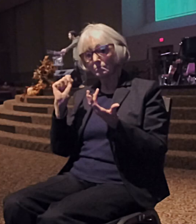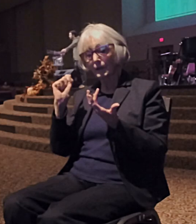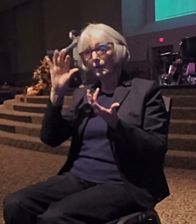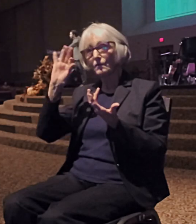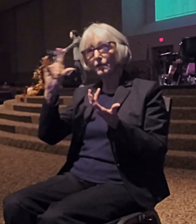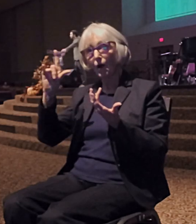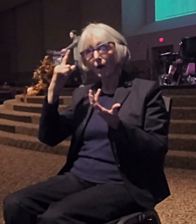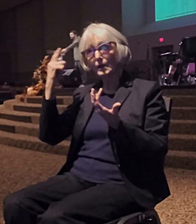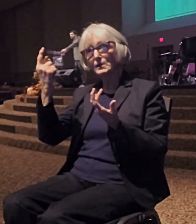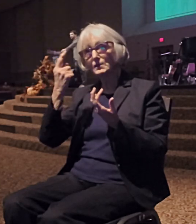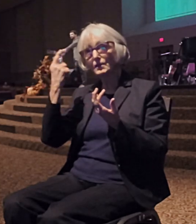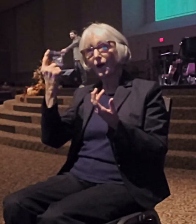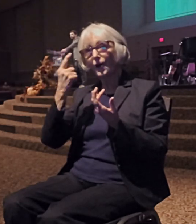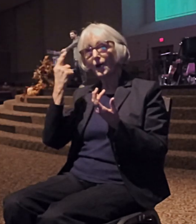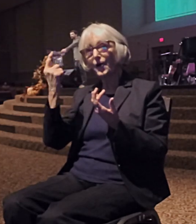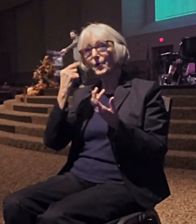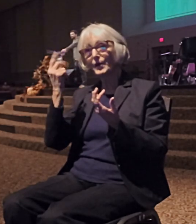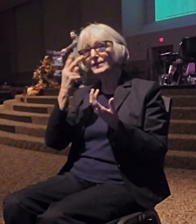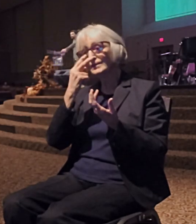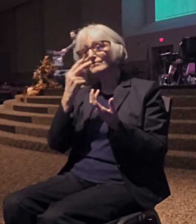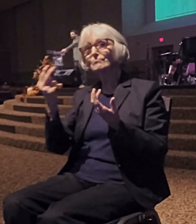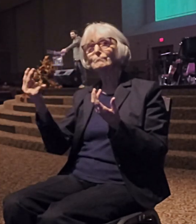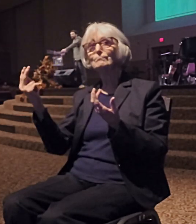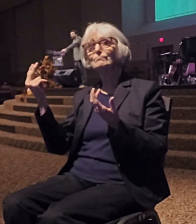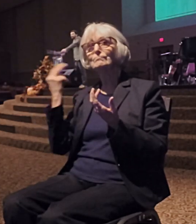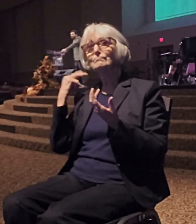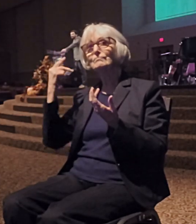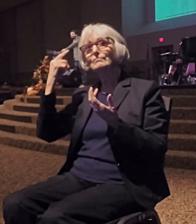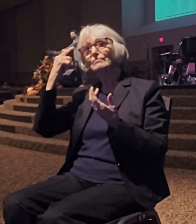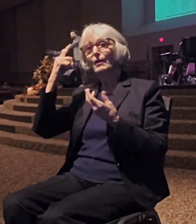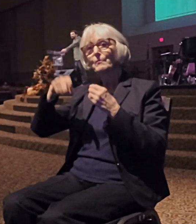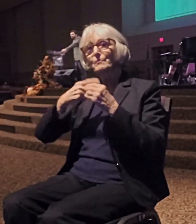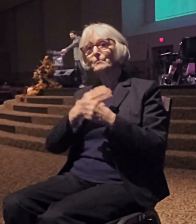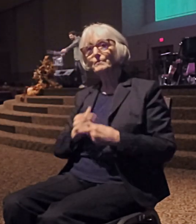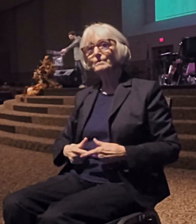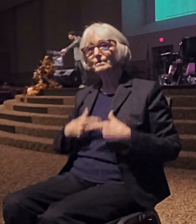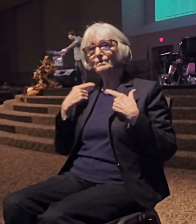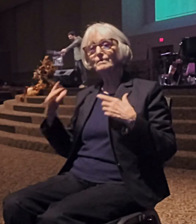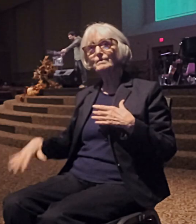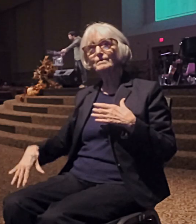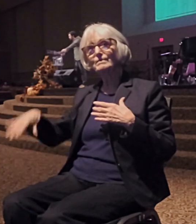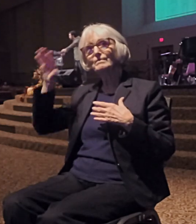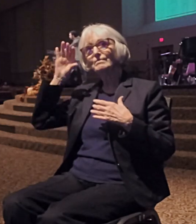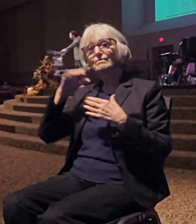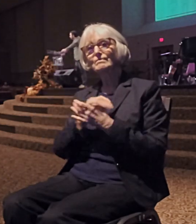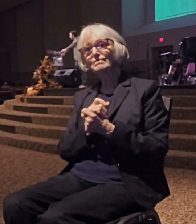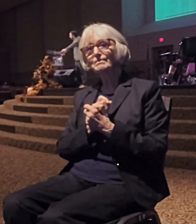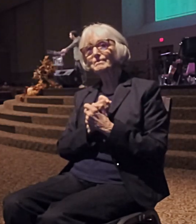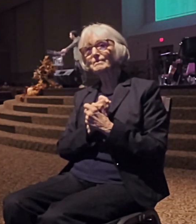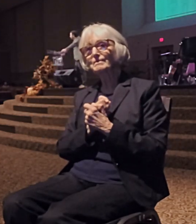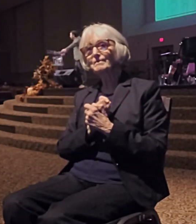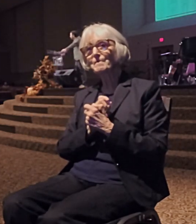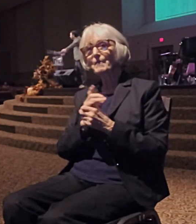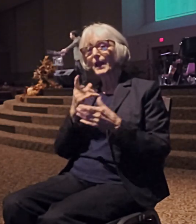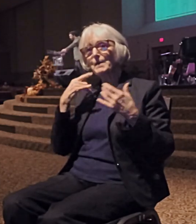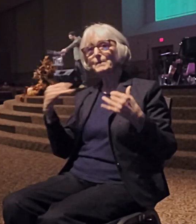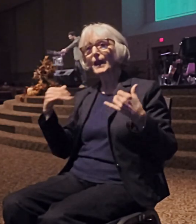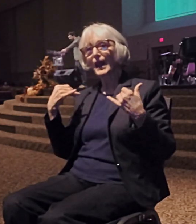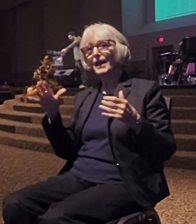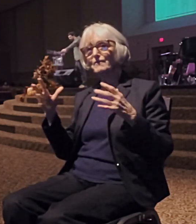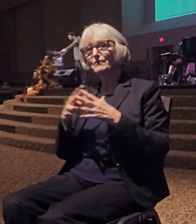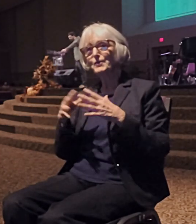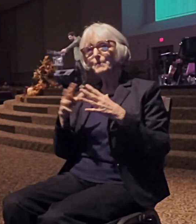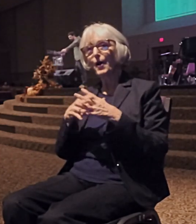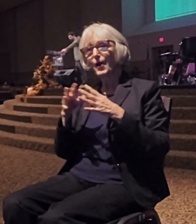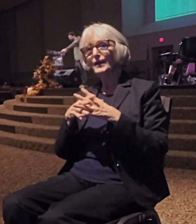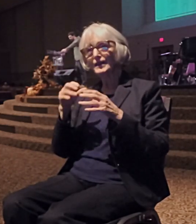is fall is always nostalgic for a lot of things I grew up with. Grew up and played football throughout junior high